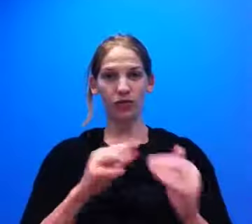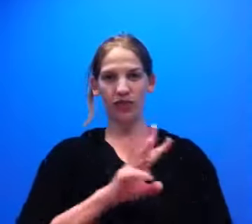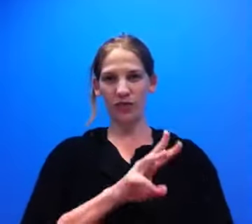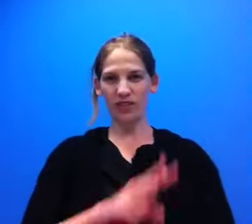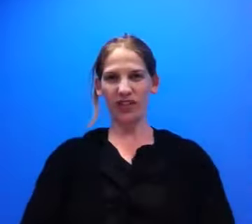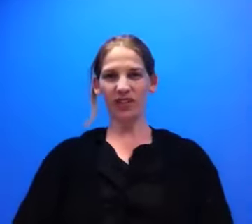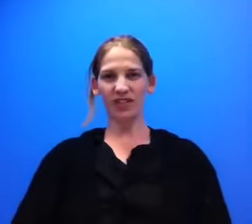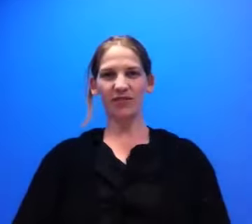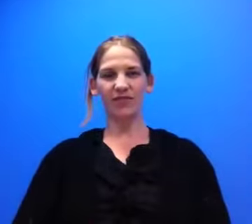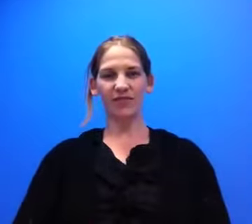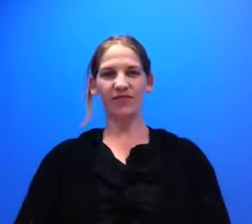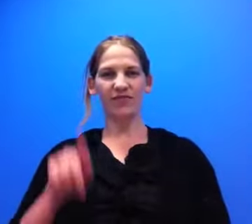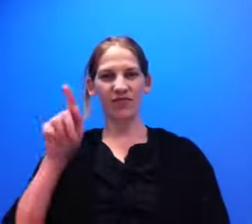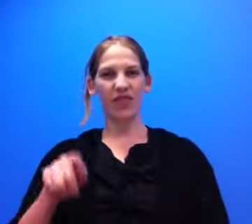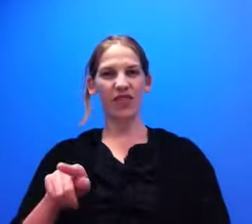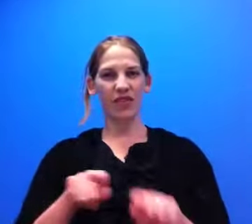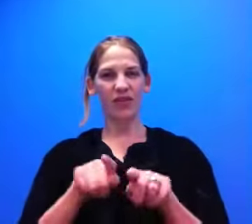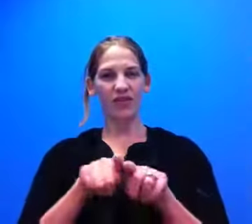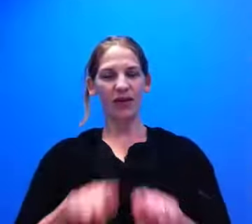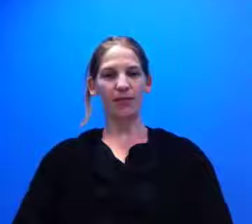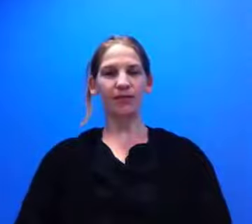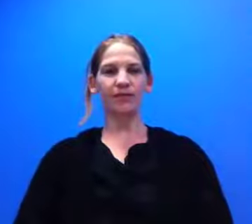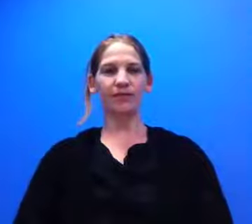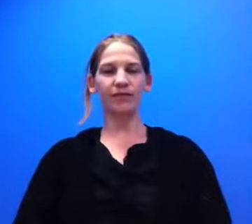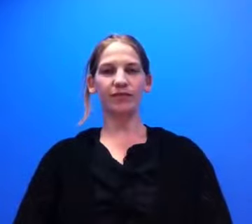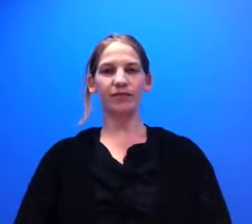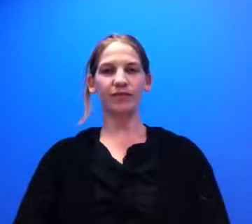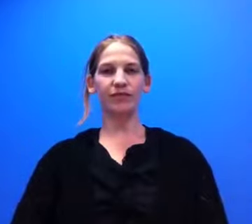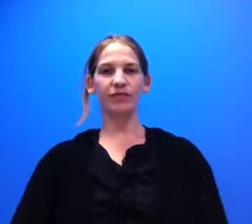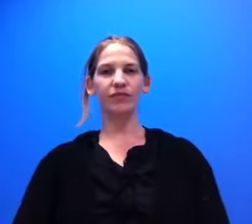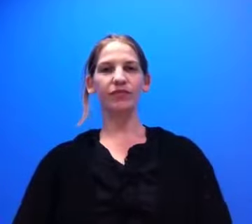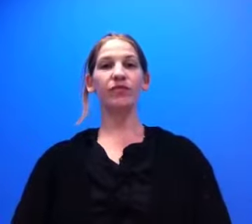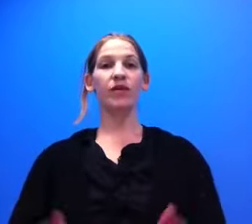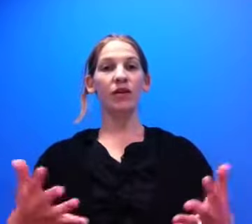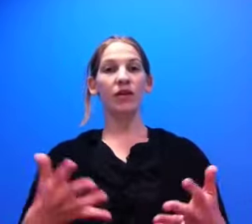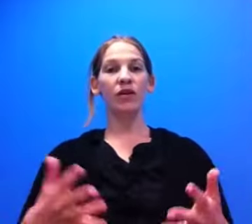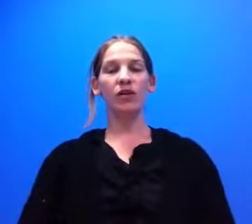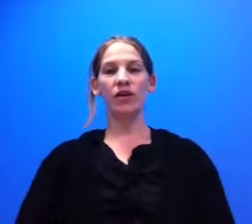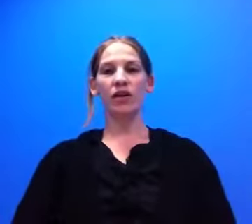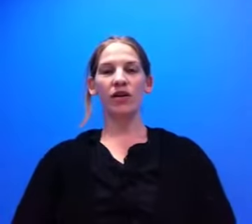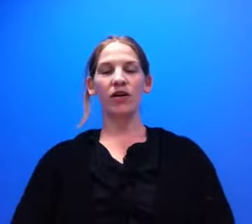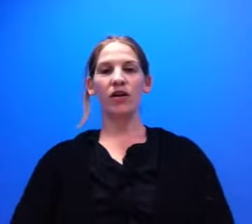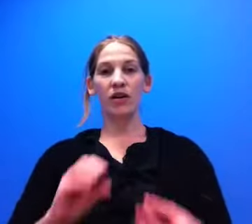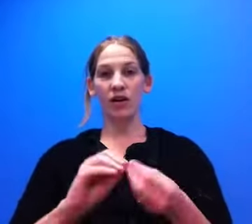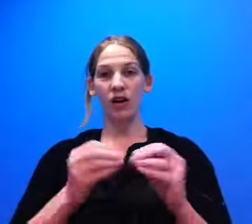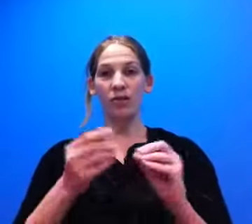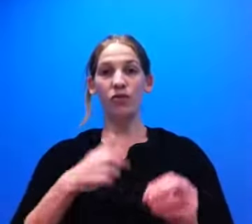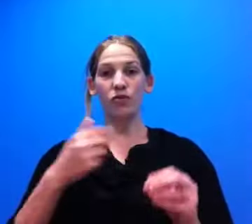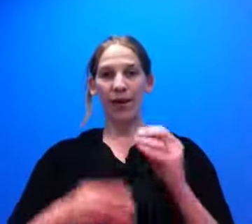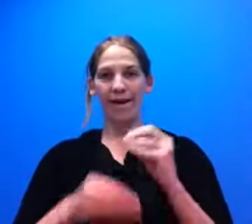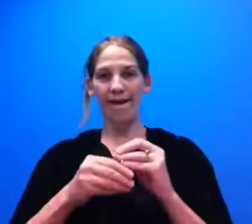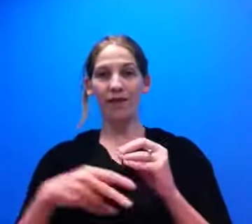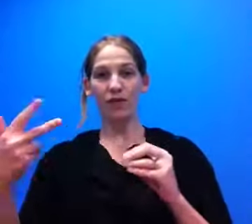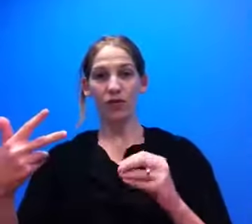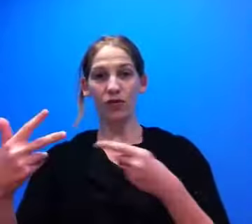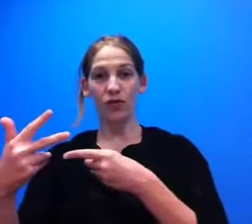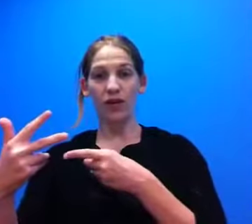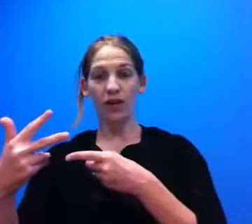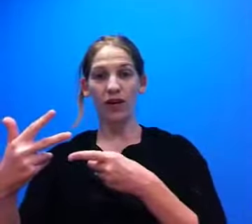said? 3. 3. Very good. Now, what number do I add to 3 to get 8? 5. Very good.